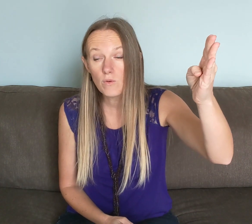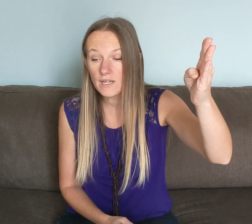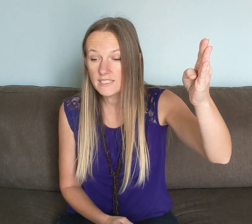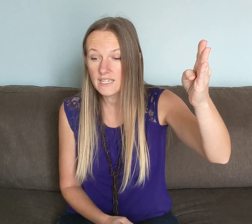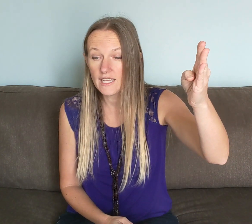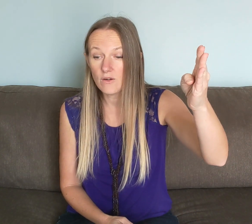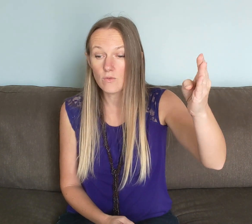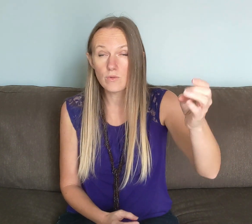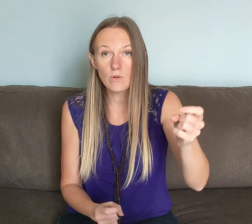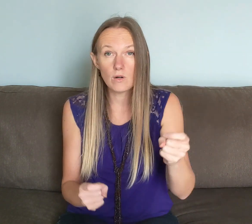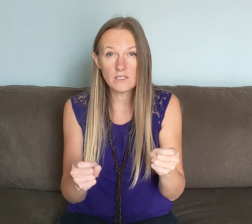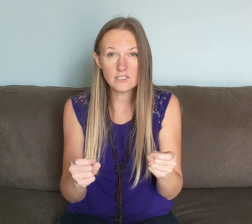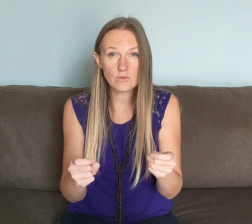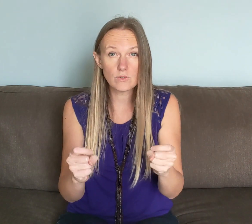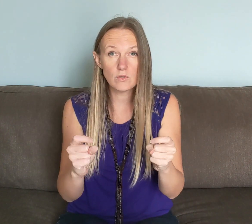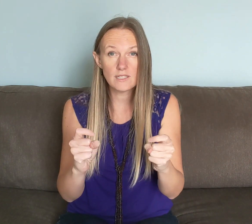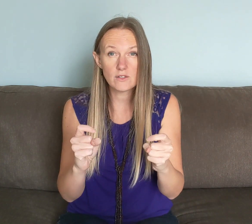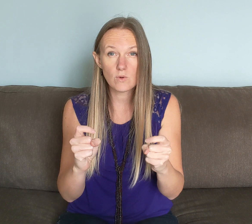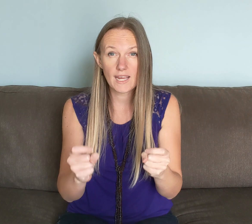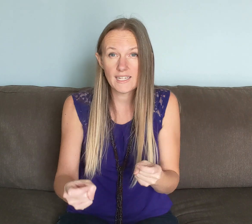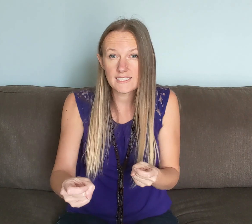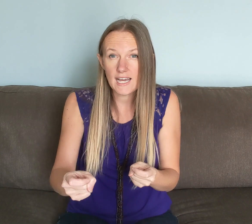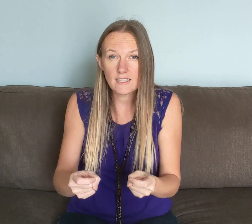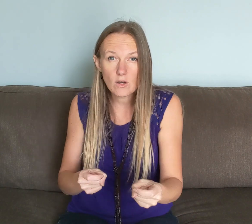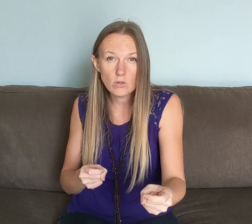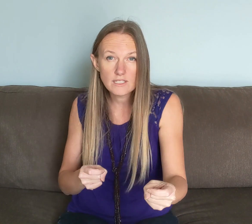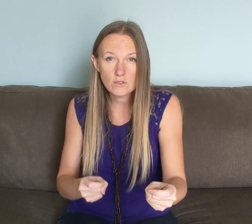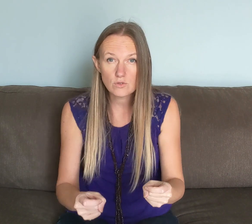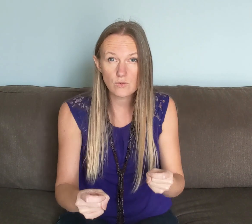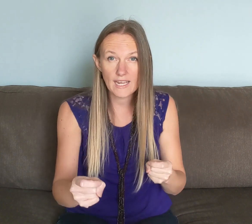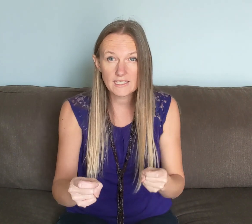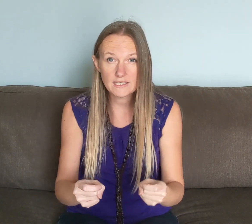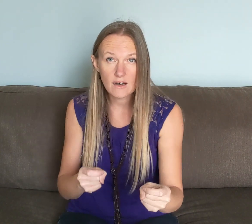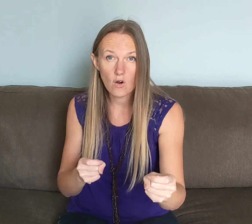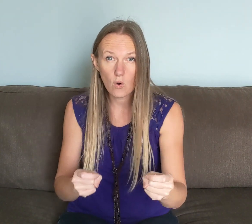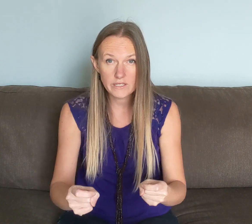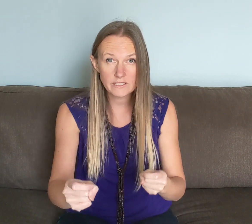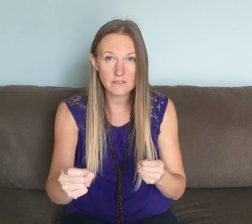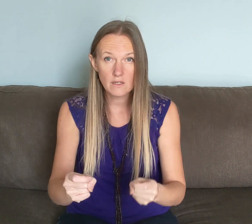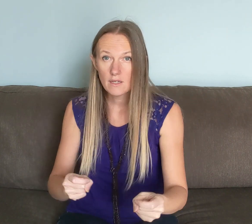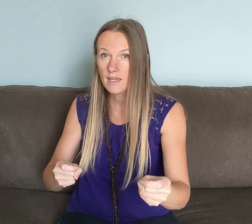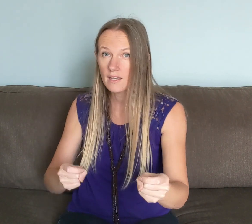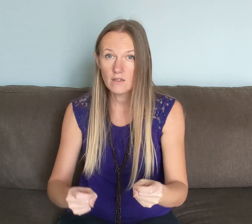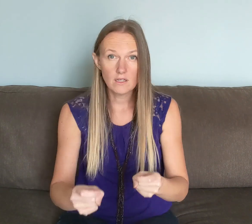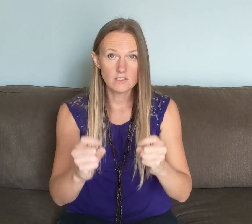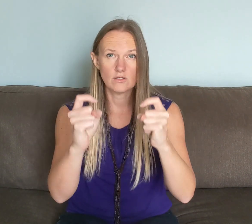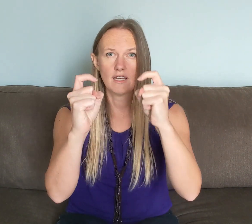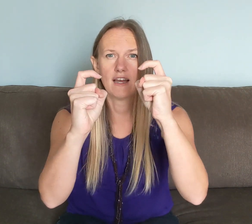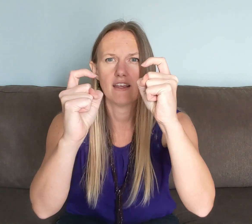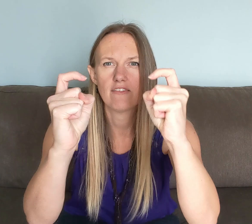one day rule. So rule and reign is kind of like holding those reins of a horse, okay? So you have your